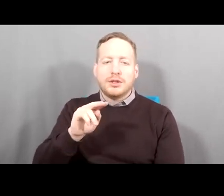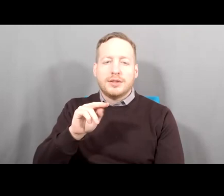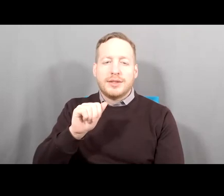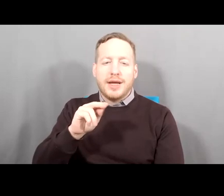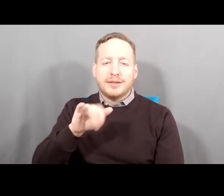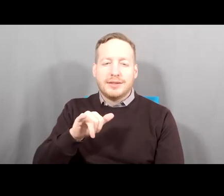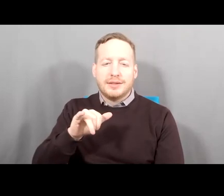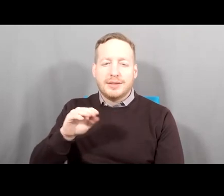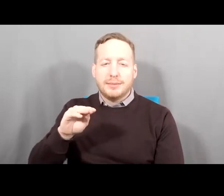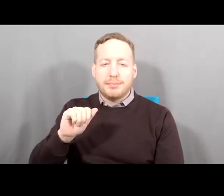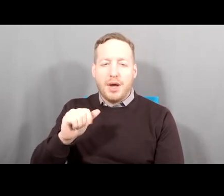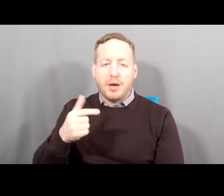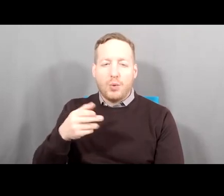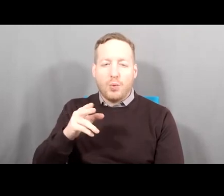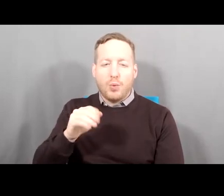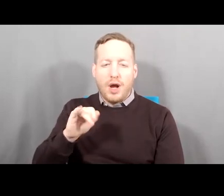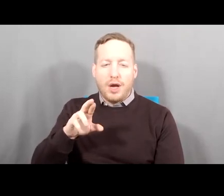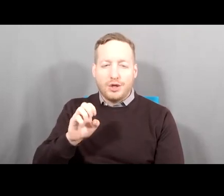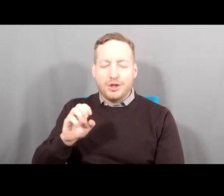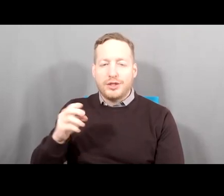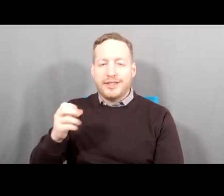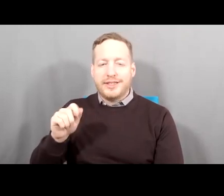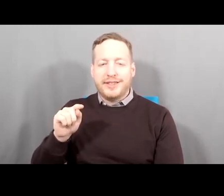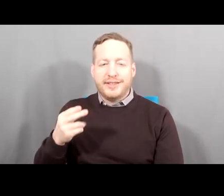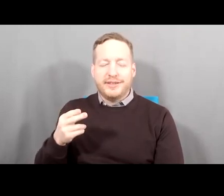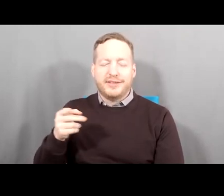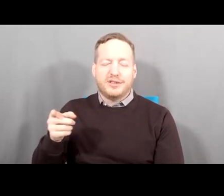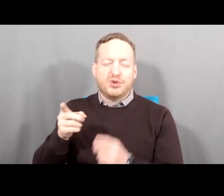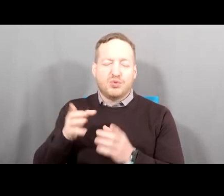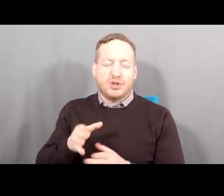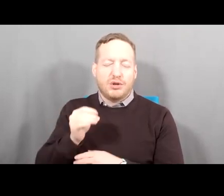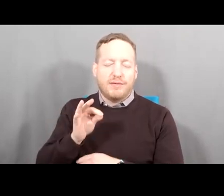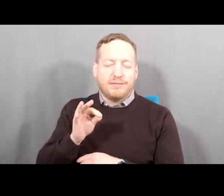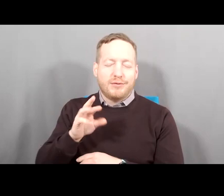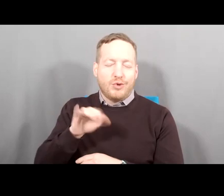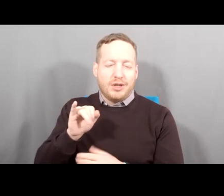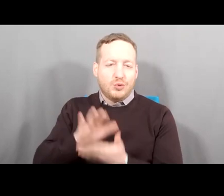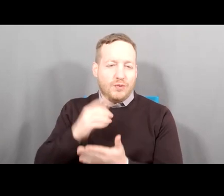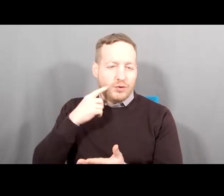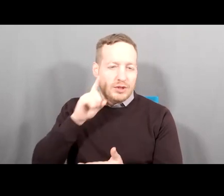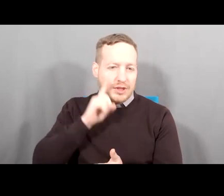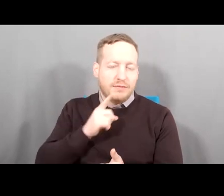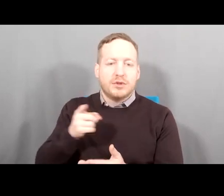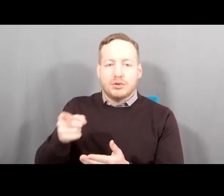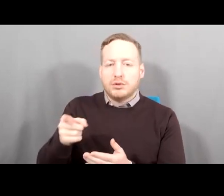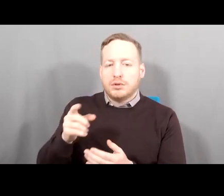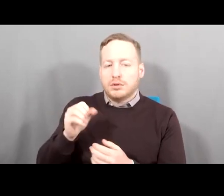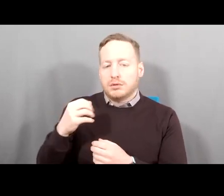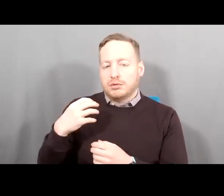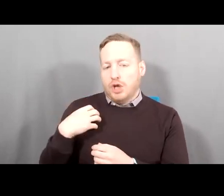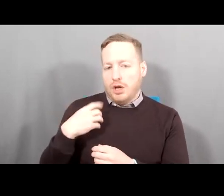that committee. The chair is Nancy McGuire. Heath.